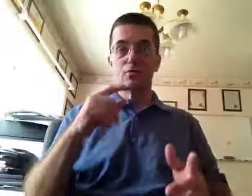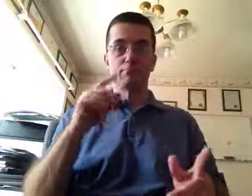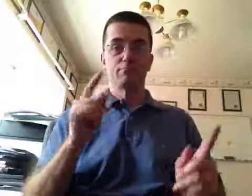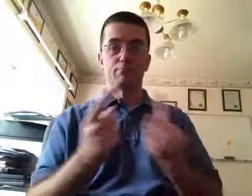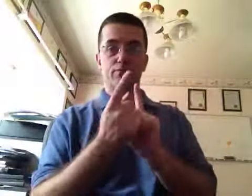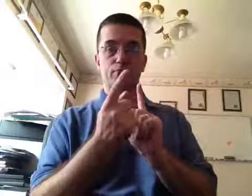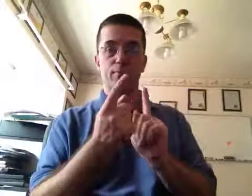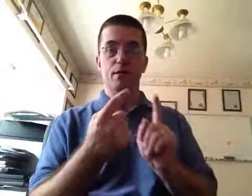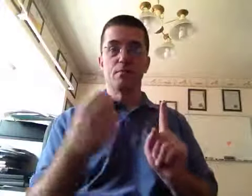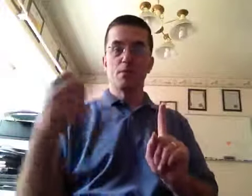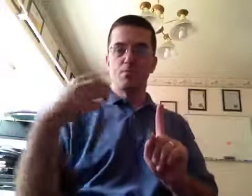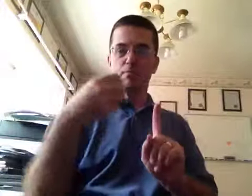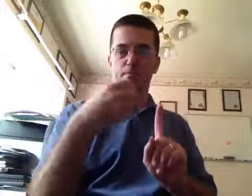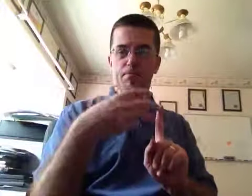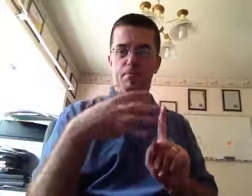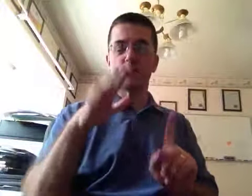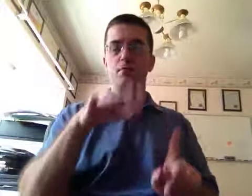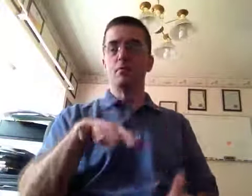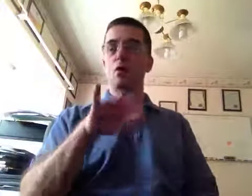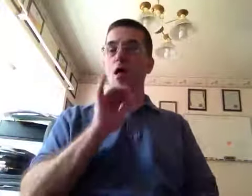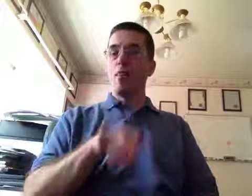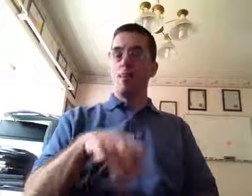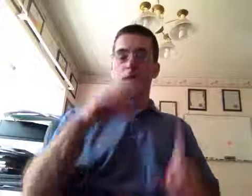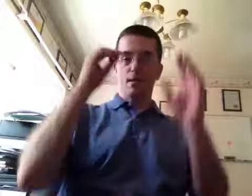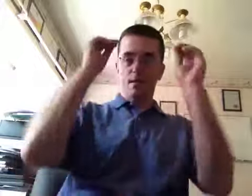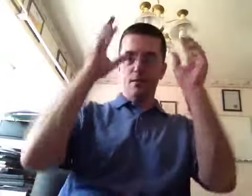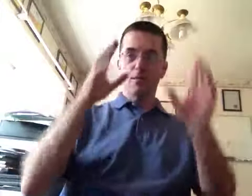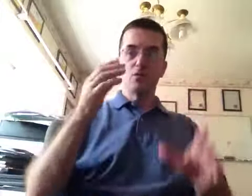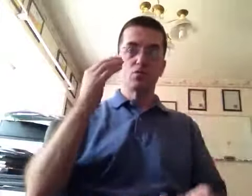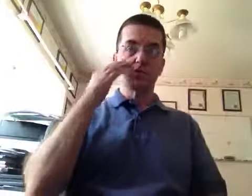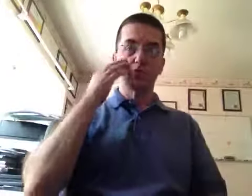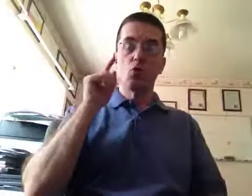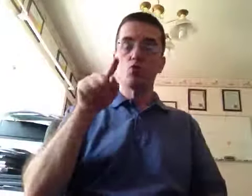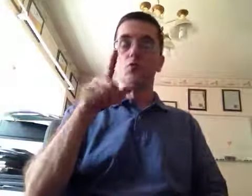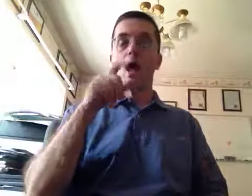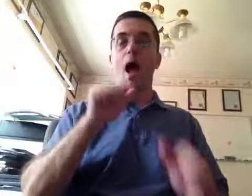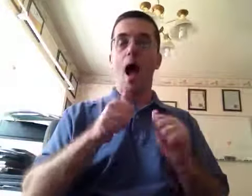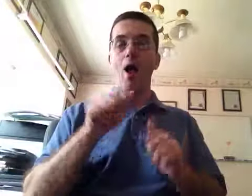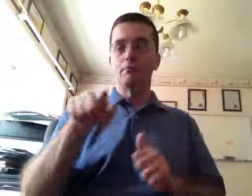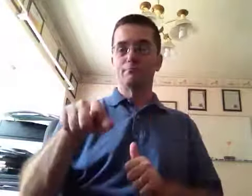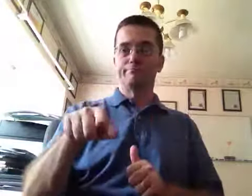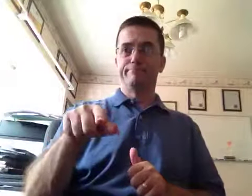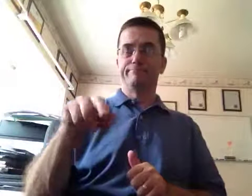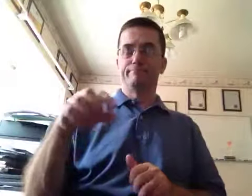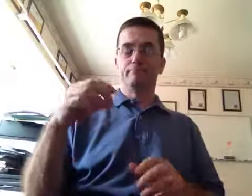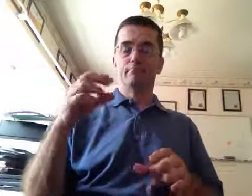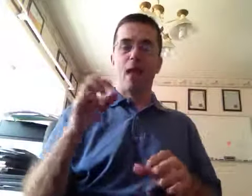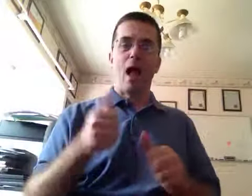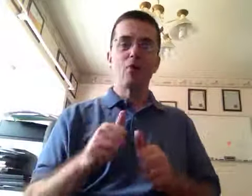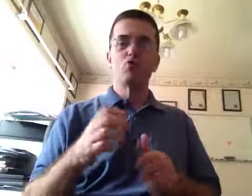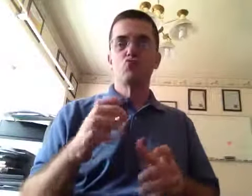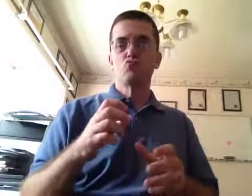America? And you're exhibiting no people skills when all you do is sit in your sweatpants and fill out applications on the computer all day